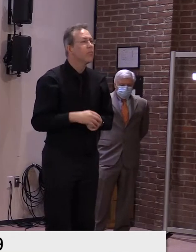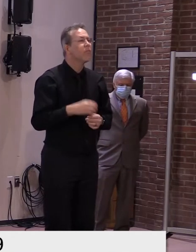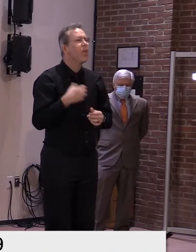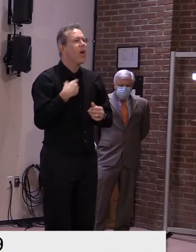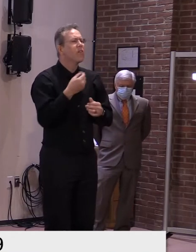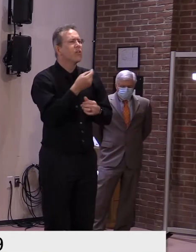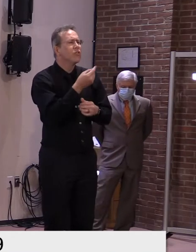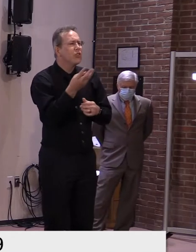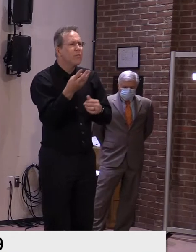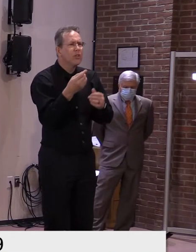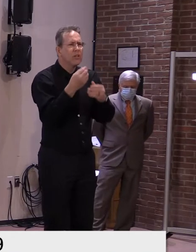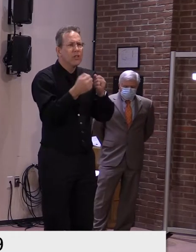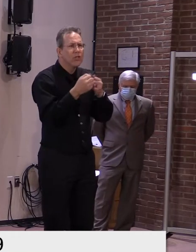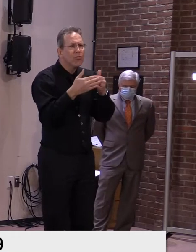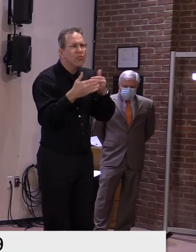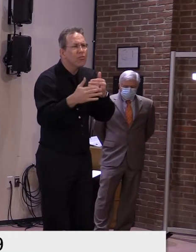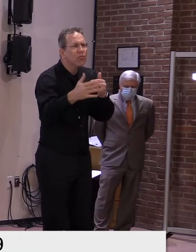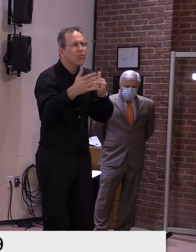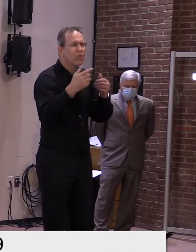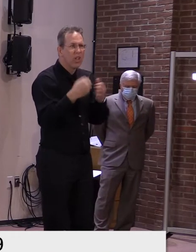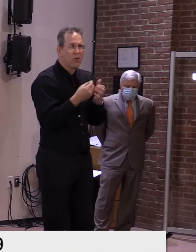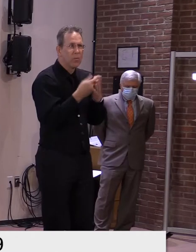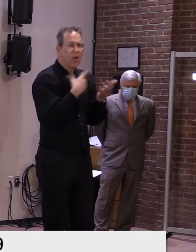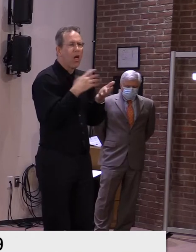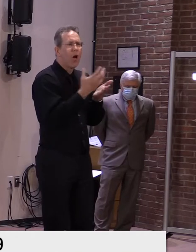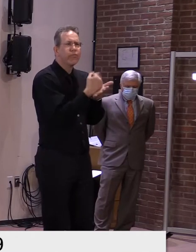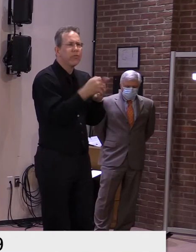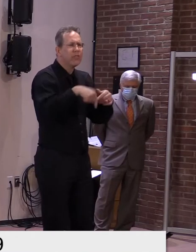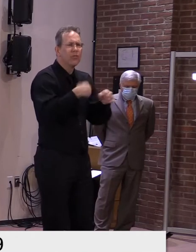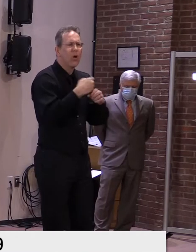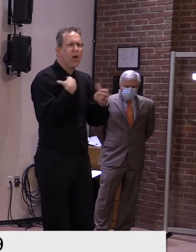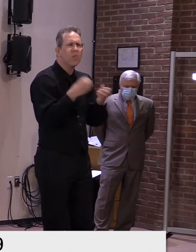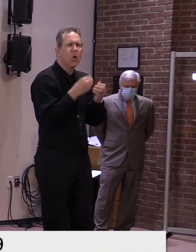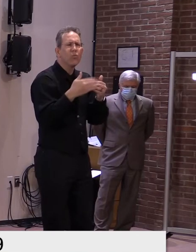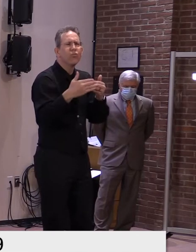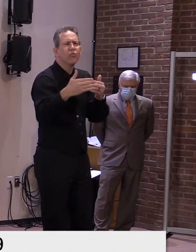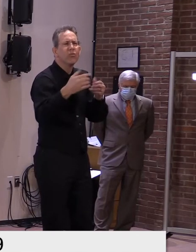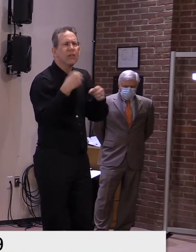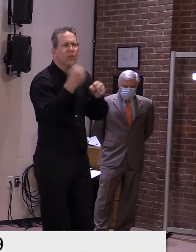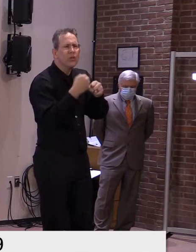adequate funding to support the implementation of their recovery plans. A challenge we'll